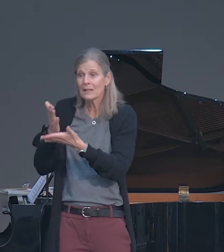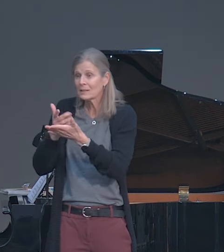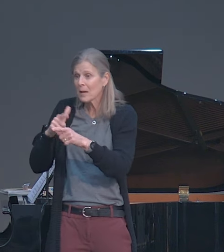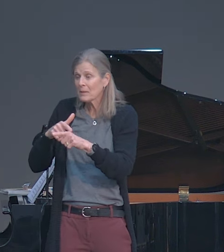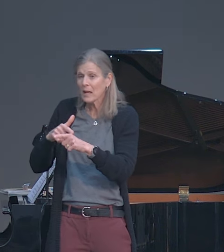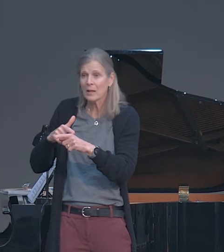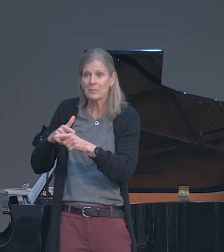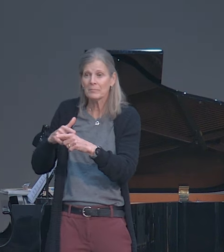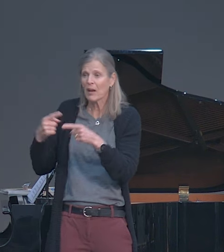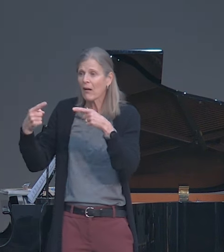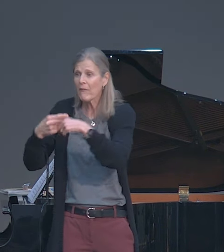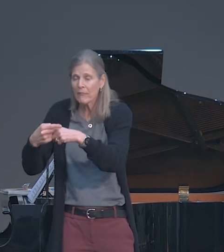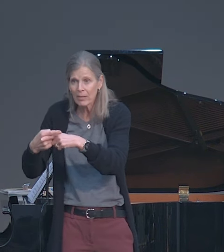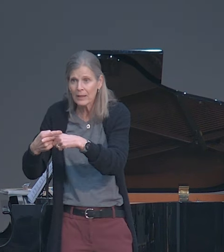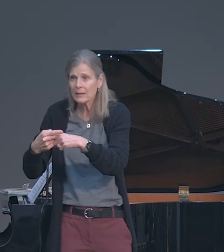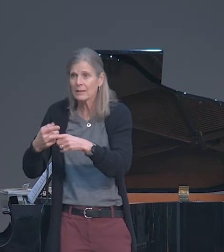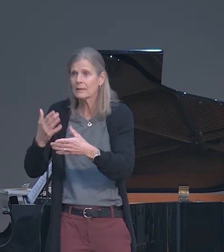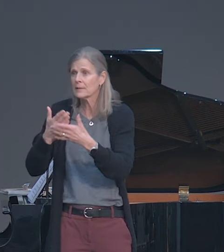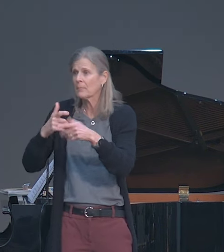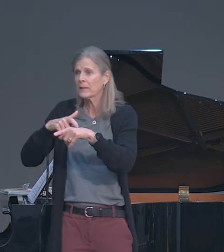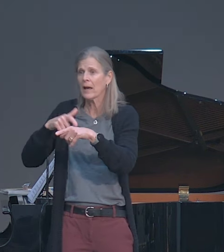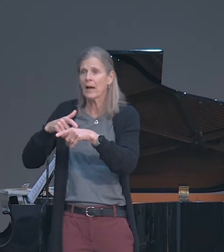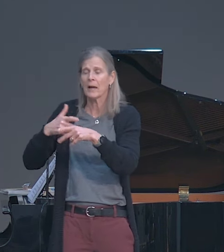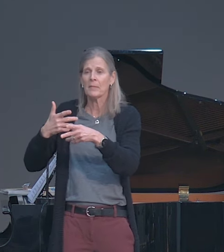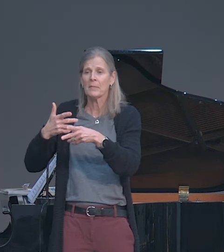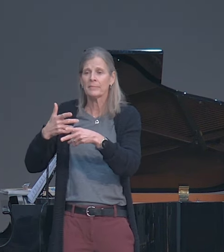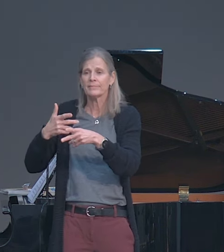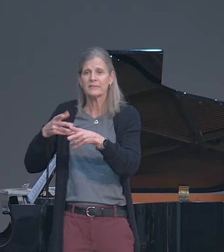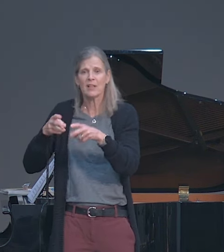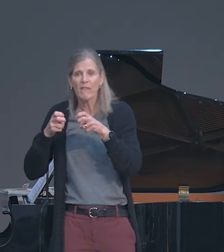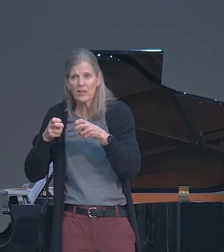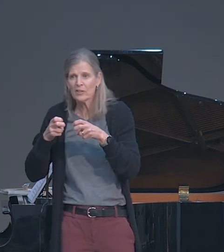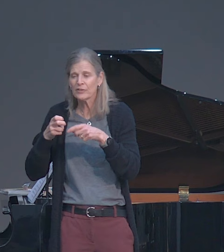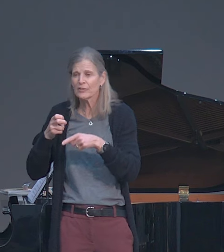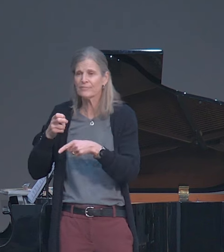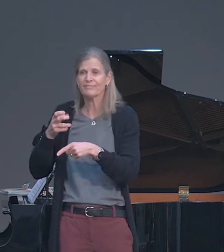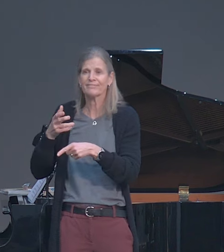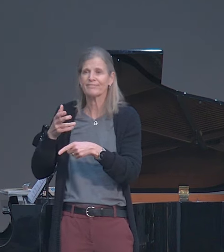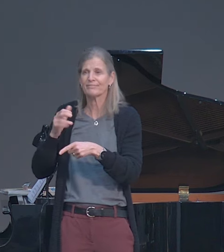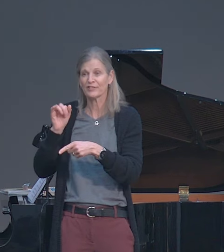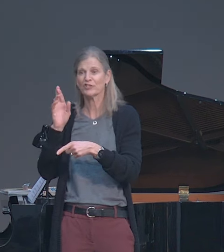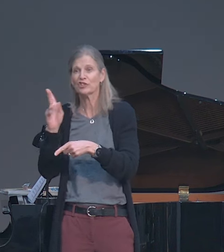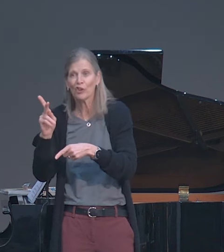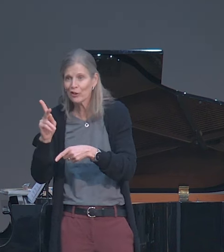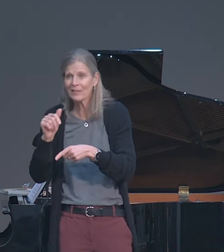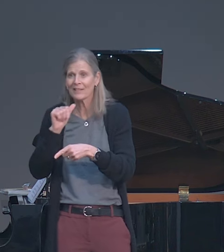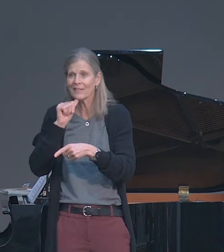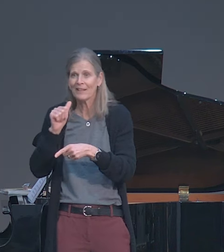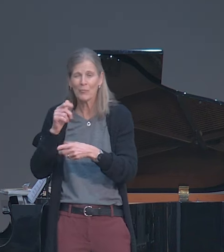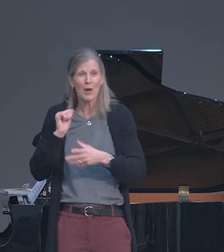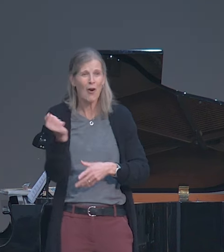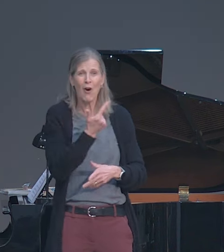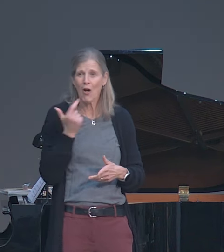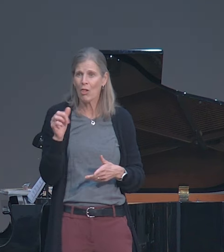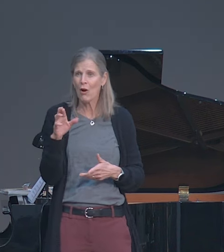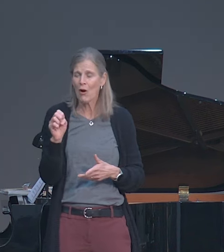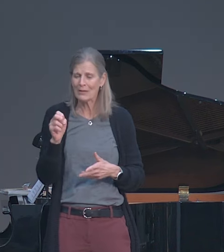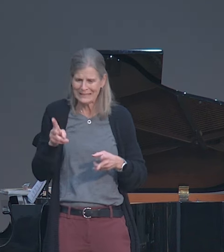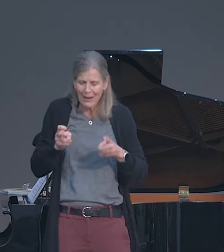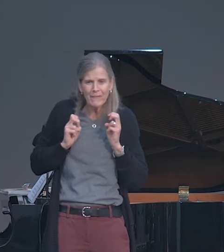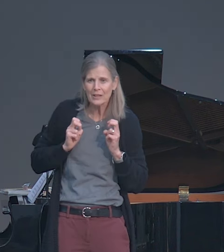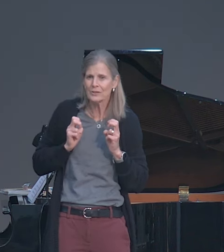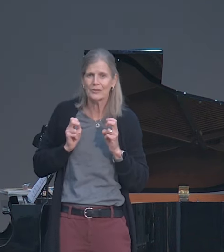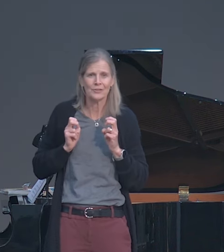have conflict. You know that you're sometimes a jerk. You are. We all are.